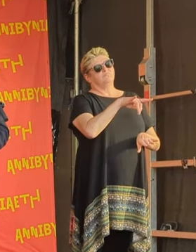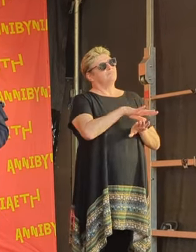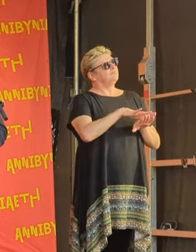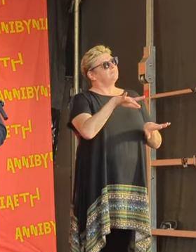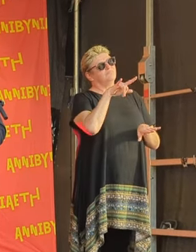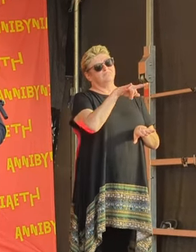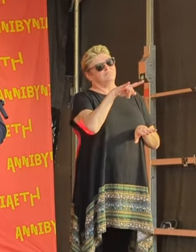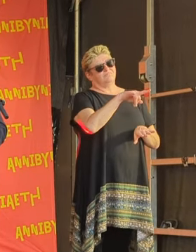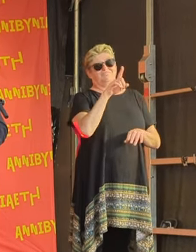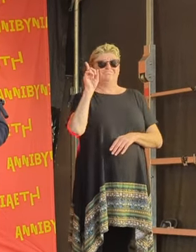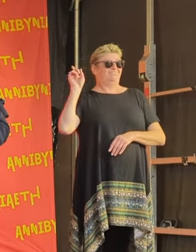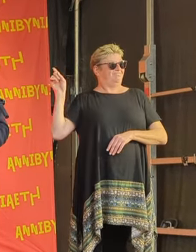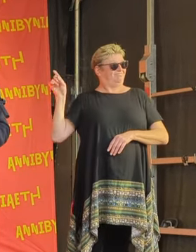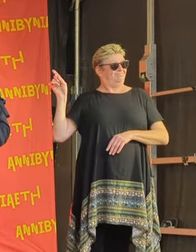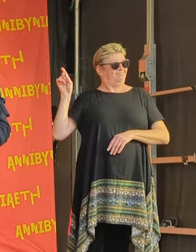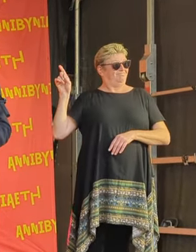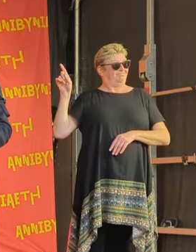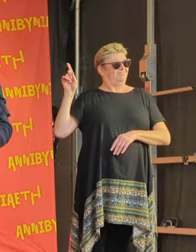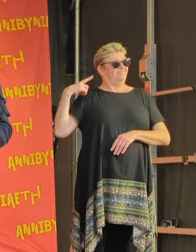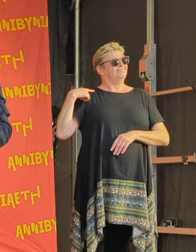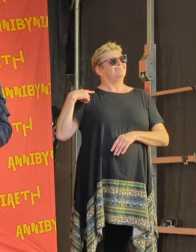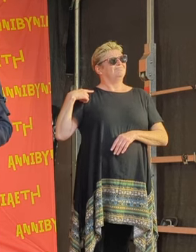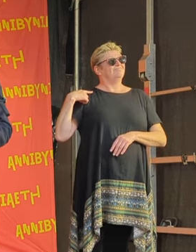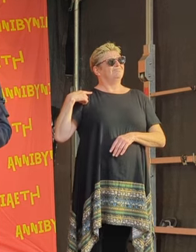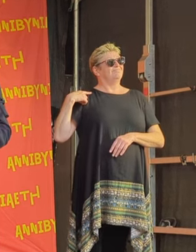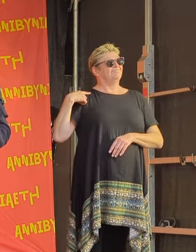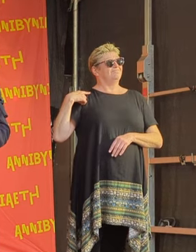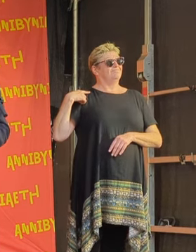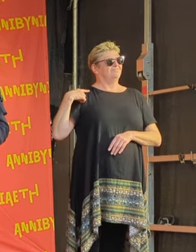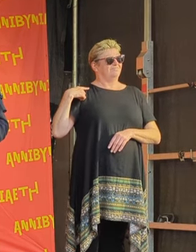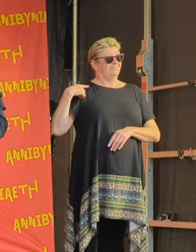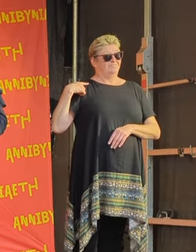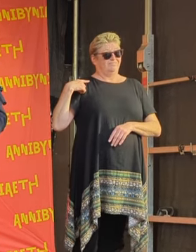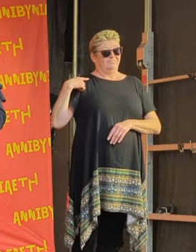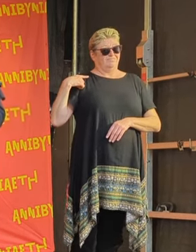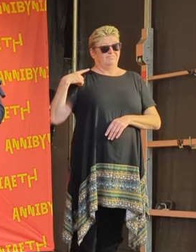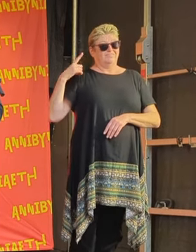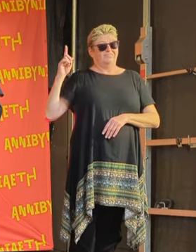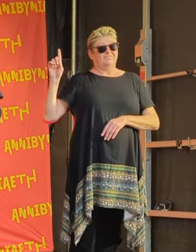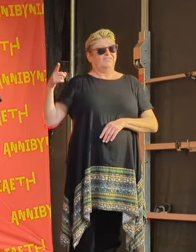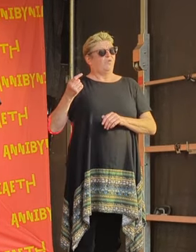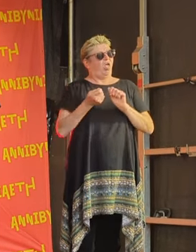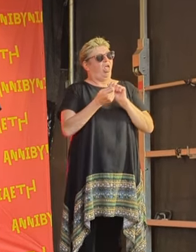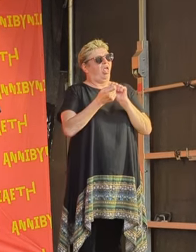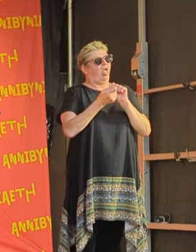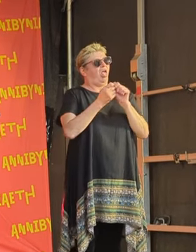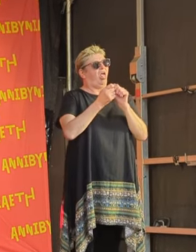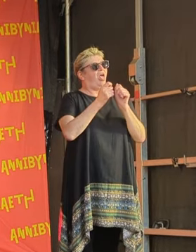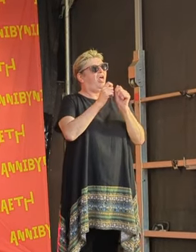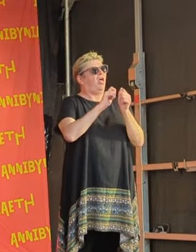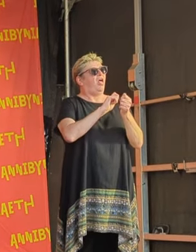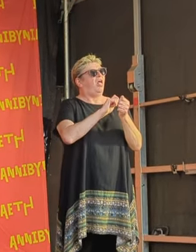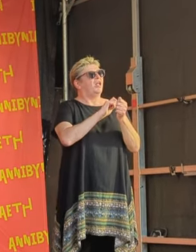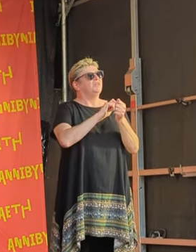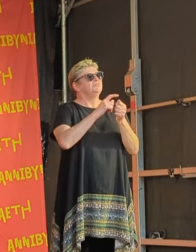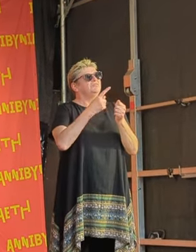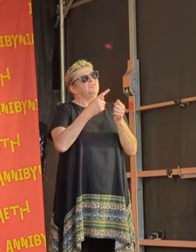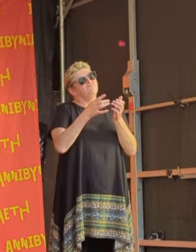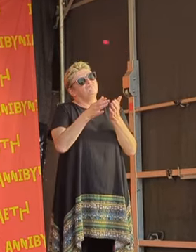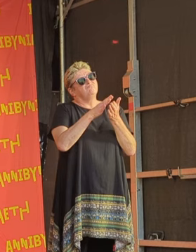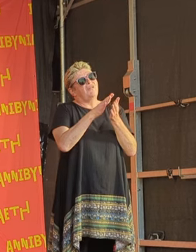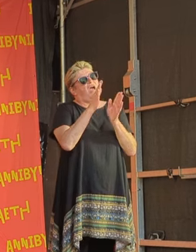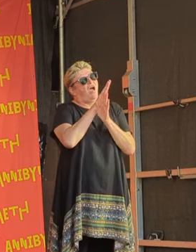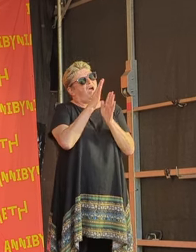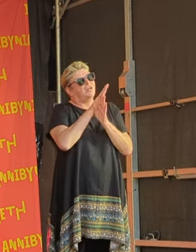No doubt they'll be enrolled to rubbish the timely report by Professor John Doyle, showing that, of